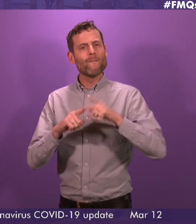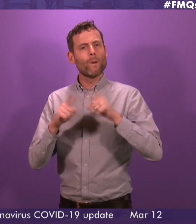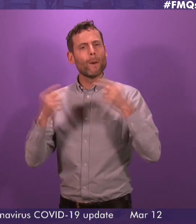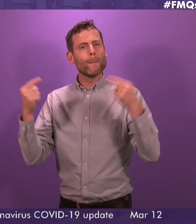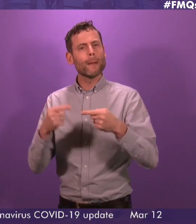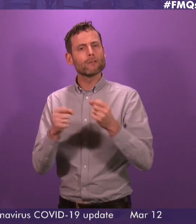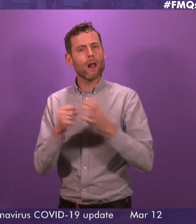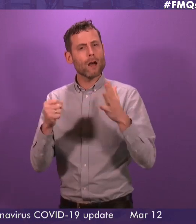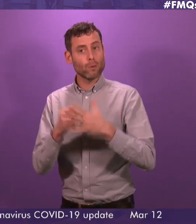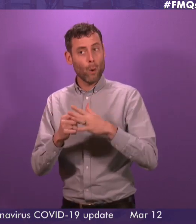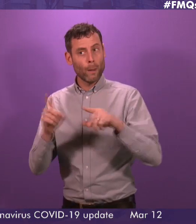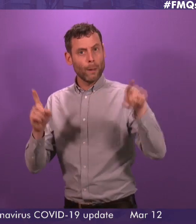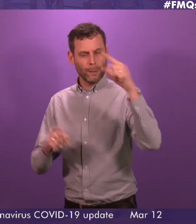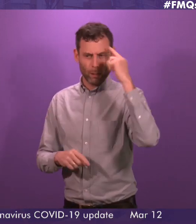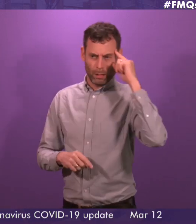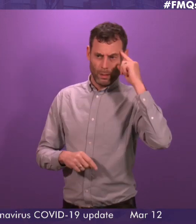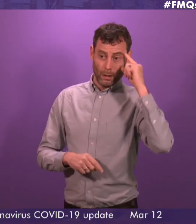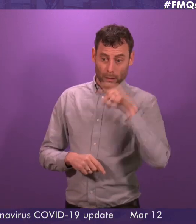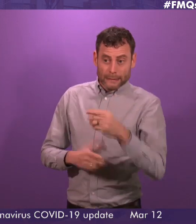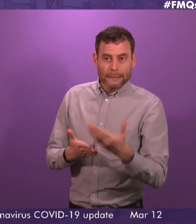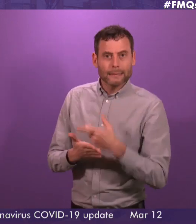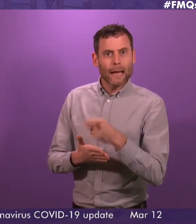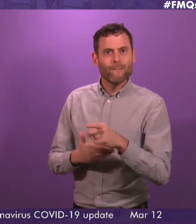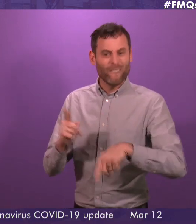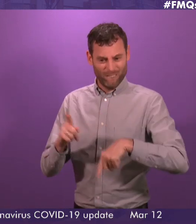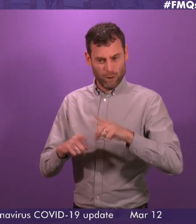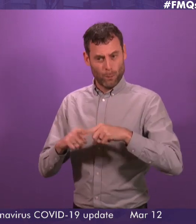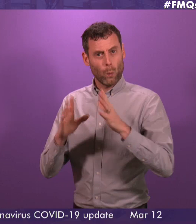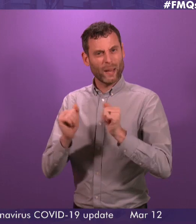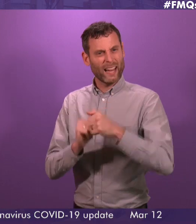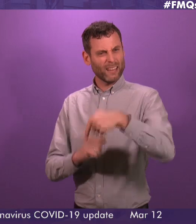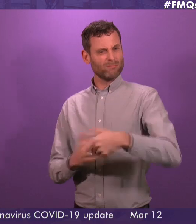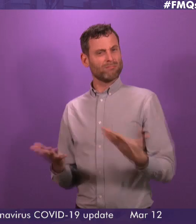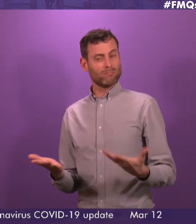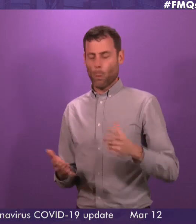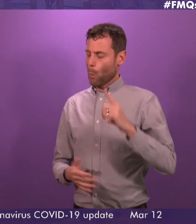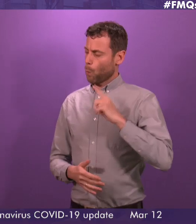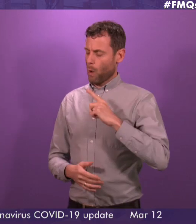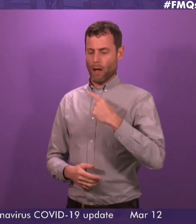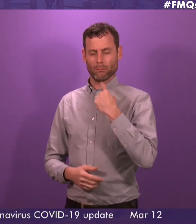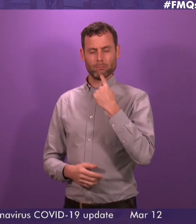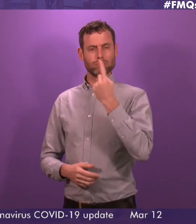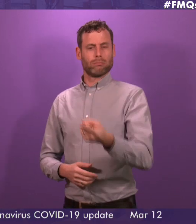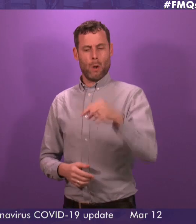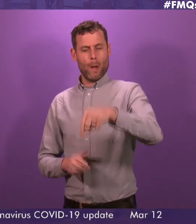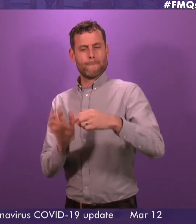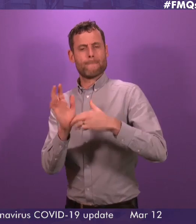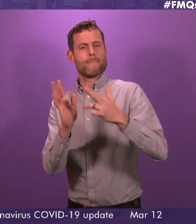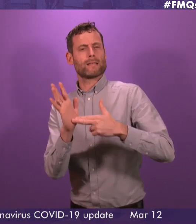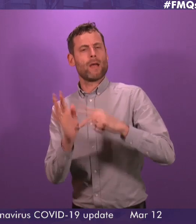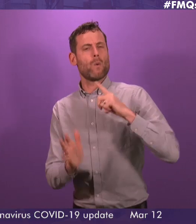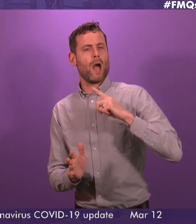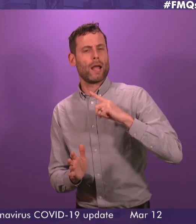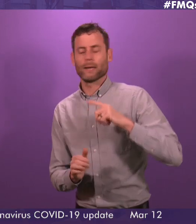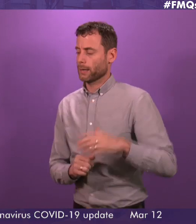are quite nervous around that. So why Monday and not sooner, Cabinet Secretary? Cabinet Secretary. So can I